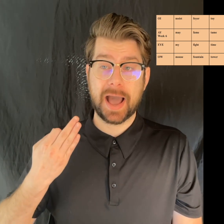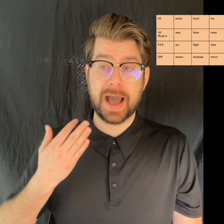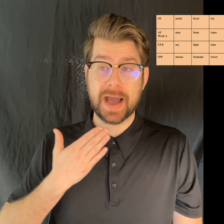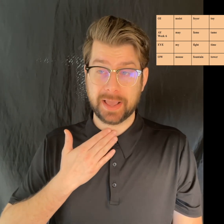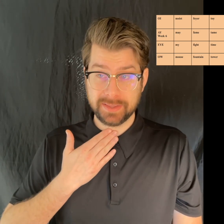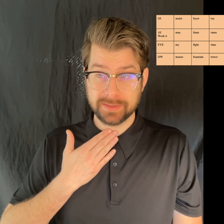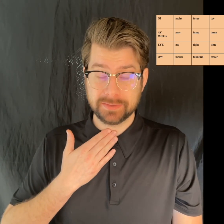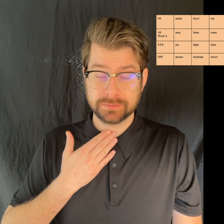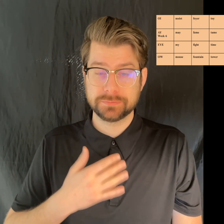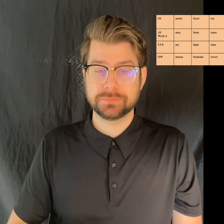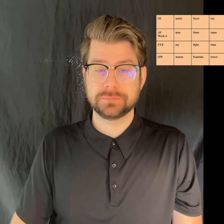high,